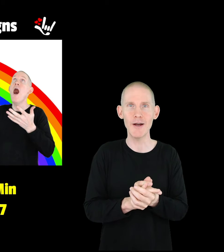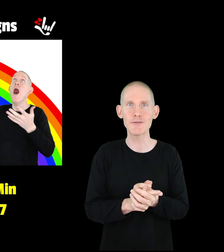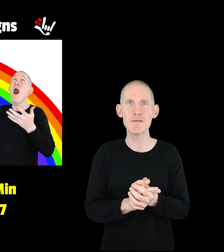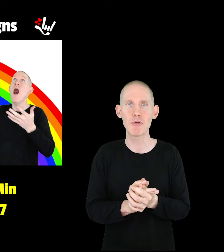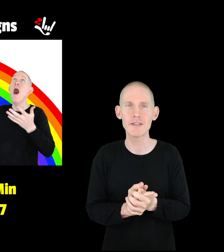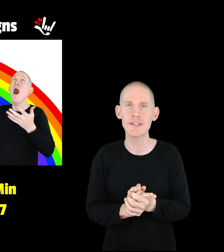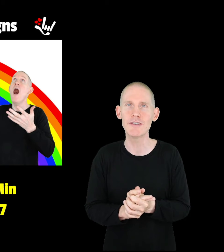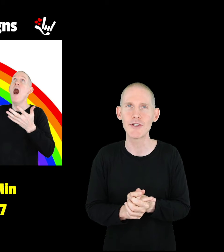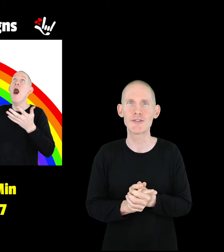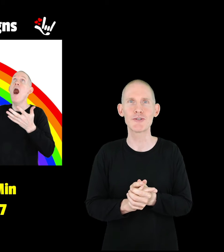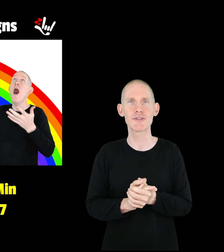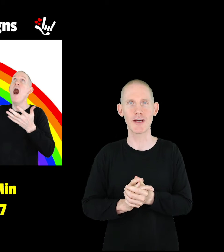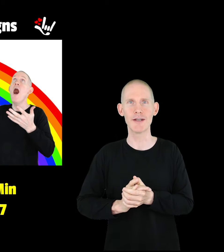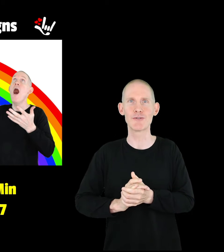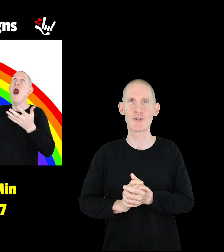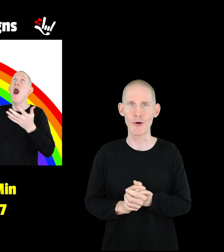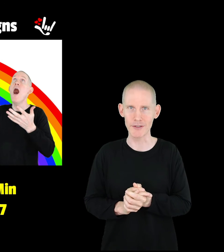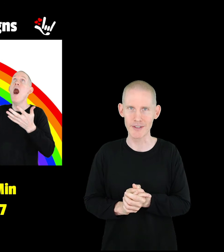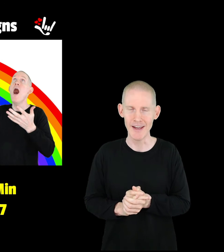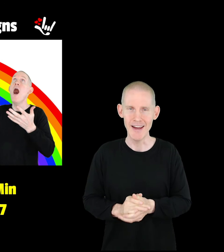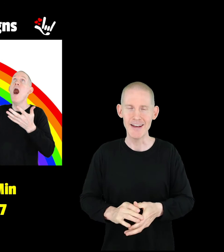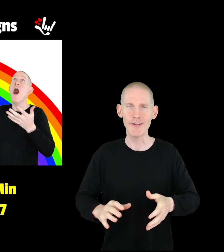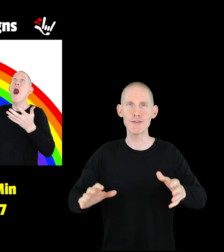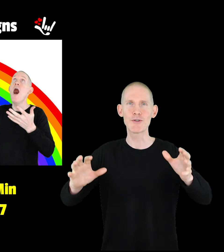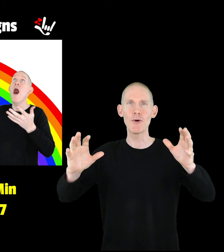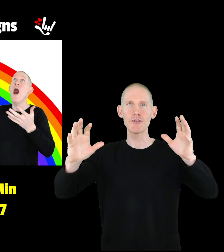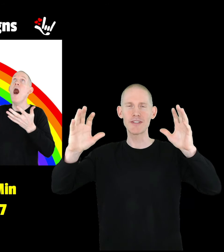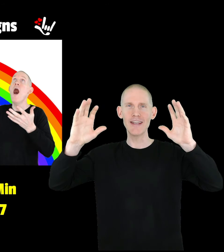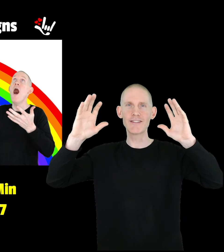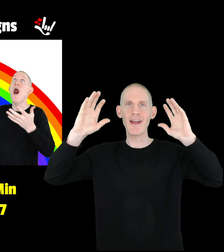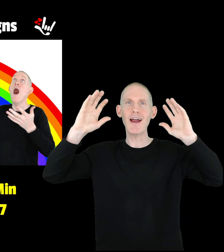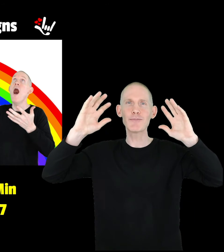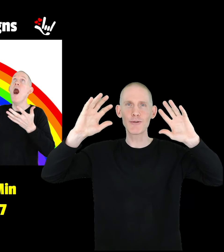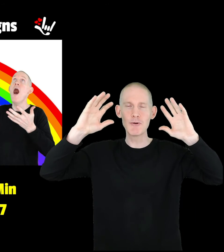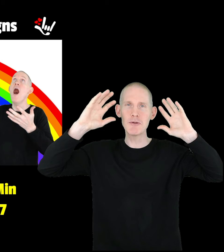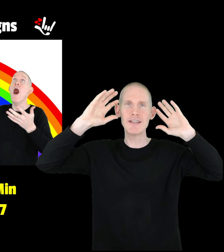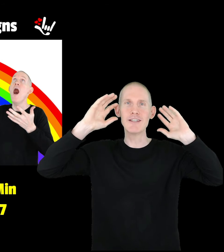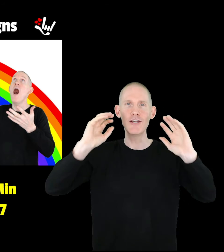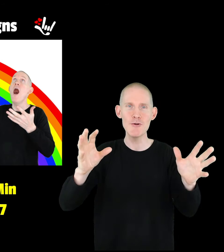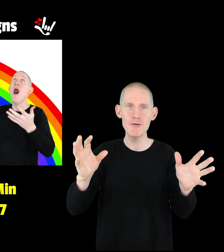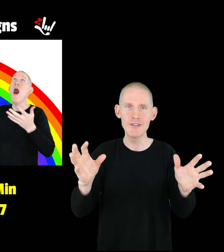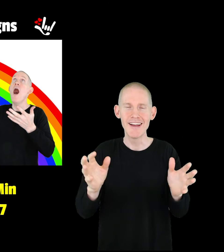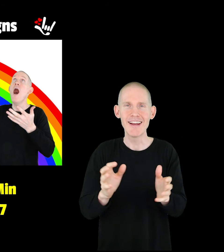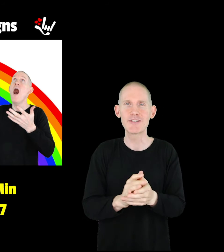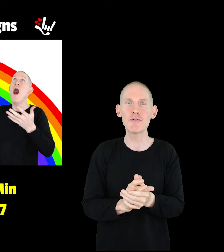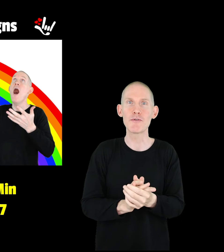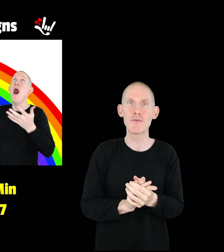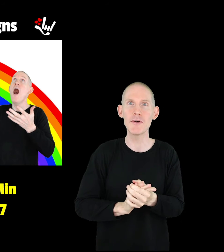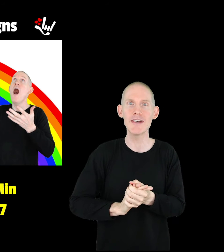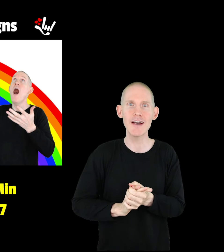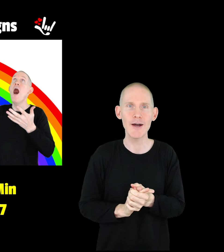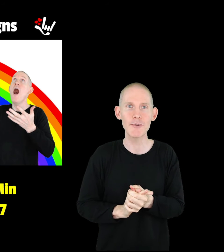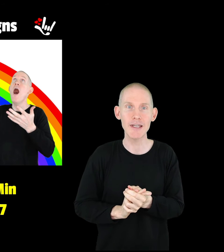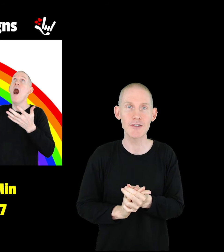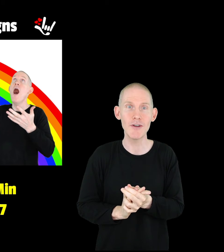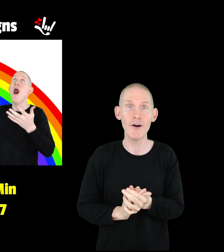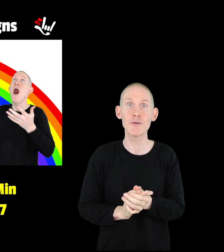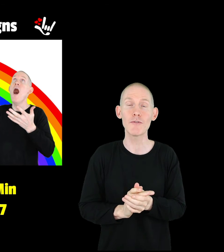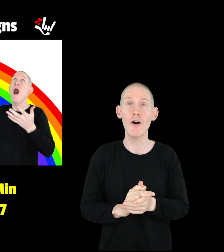1000 plus essential signs course. Now this course is absolutely huge. It's over 49 hours, actually also